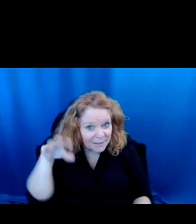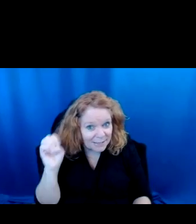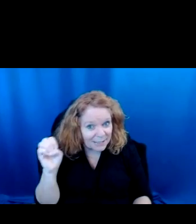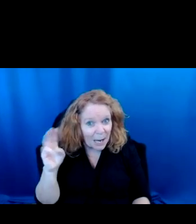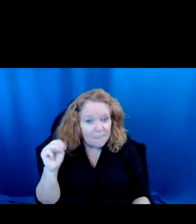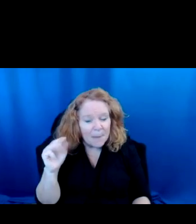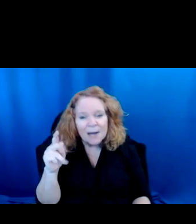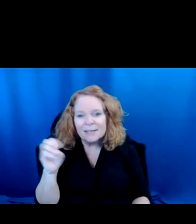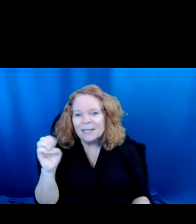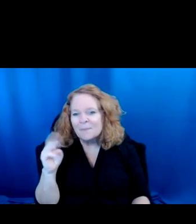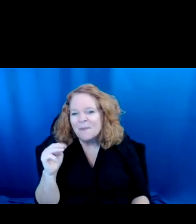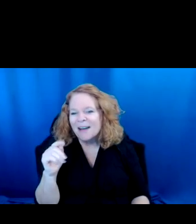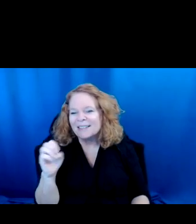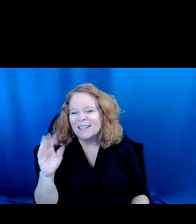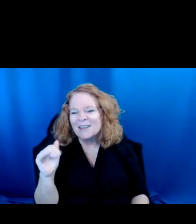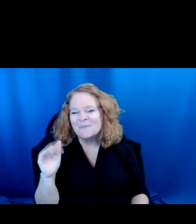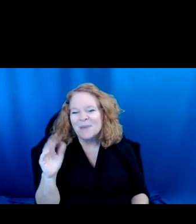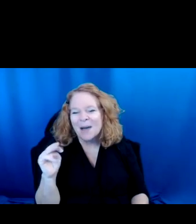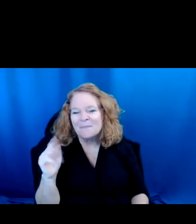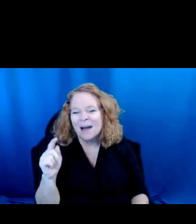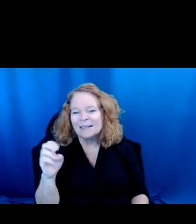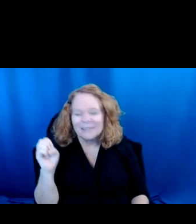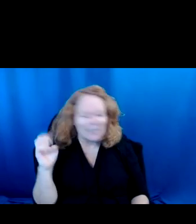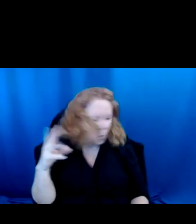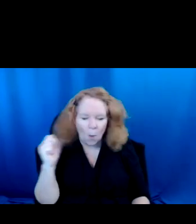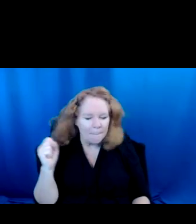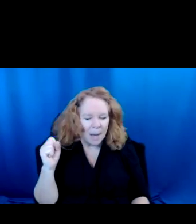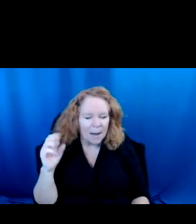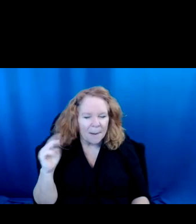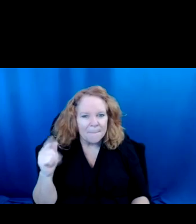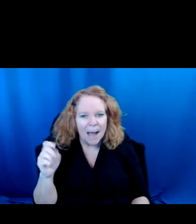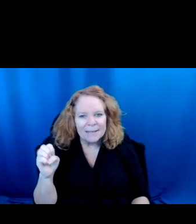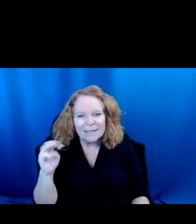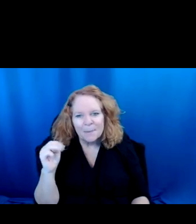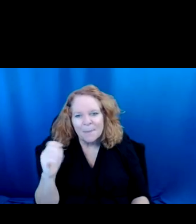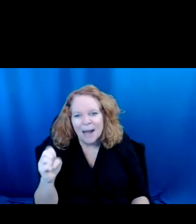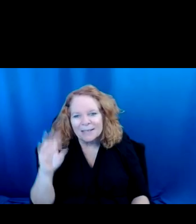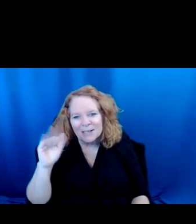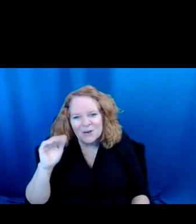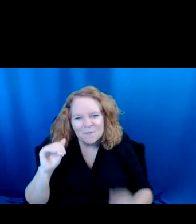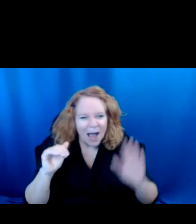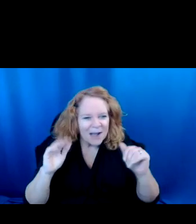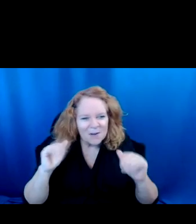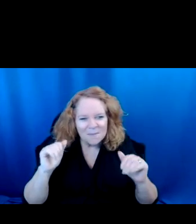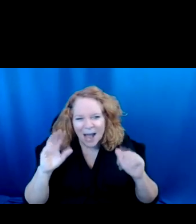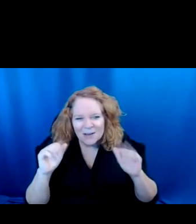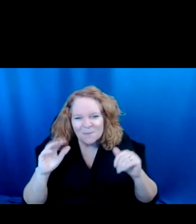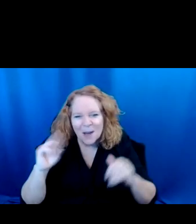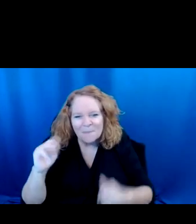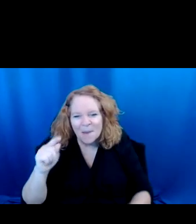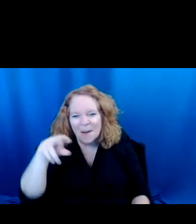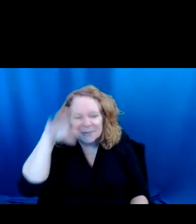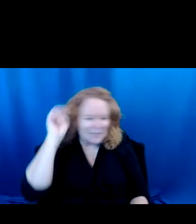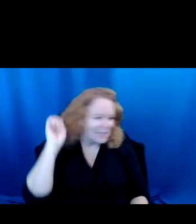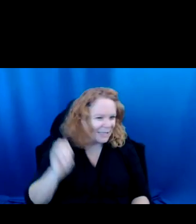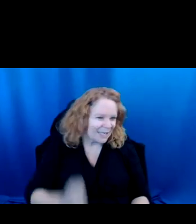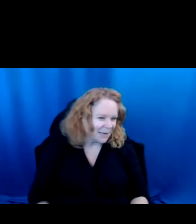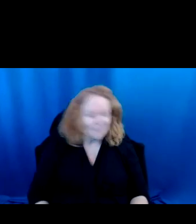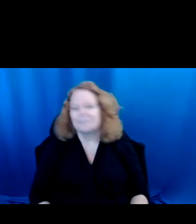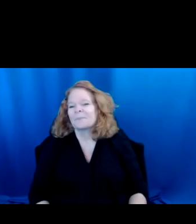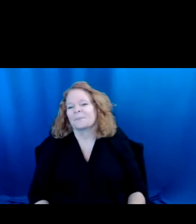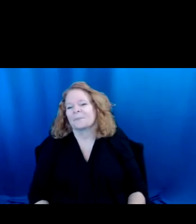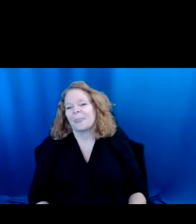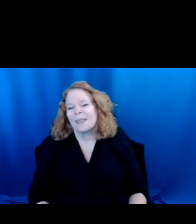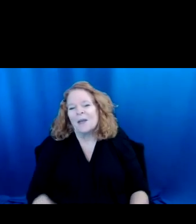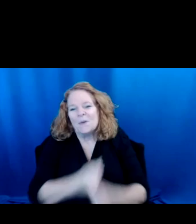Monty, Monty, goodbye, Monty, Monty. Whoop, a Monty, Monty, goodbye, goodbye, goodbye, Monty. Oh, we've loved